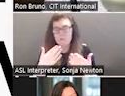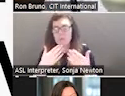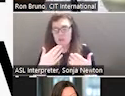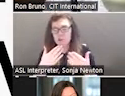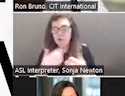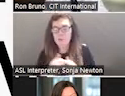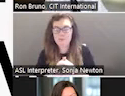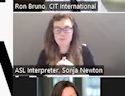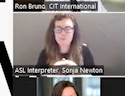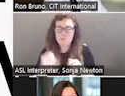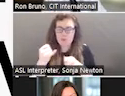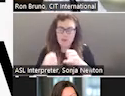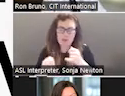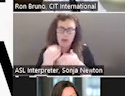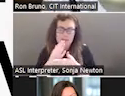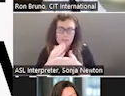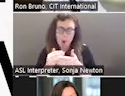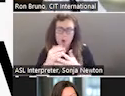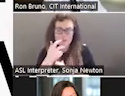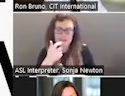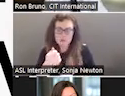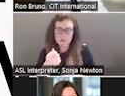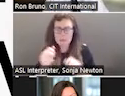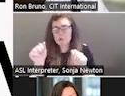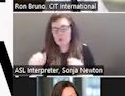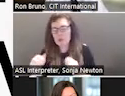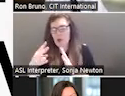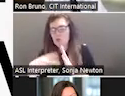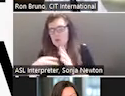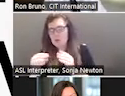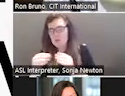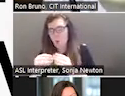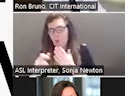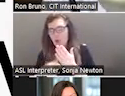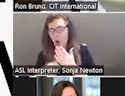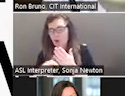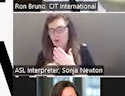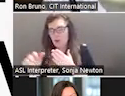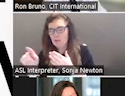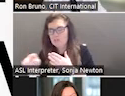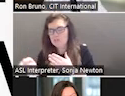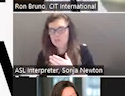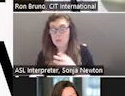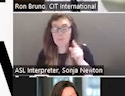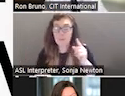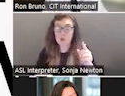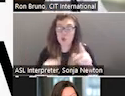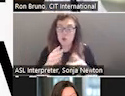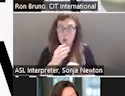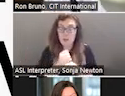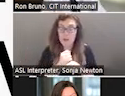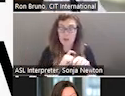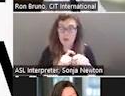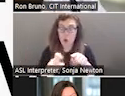thought was really interesting in our discussion, and people can read more about in the article, were the calls that you're starting to get that are